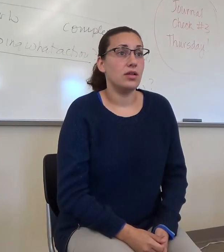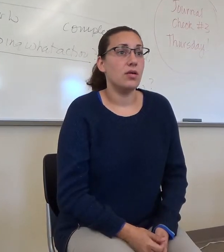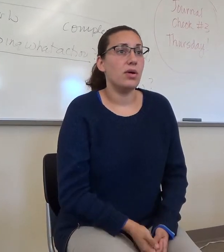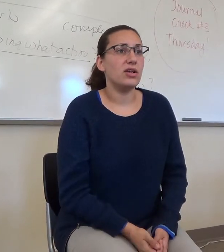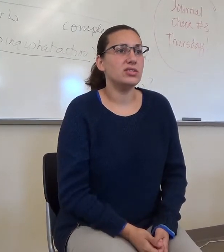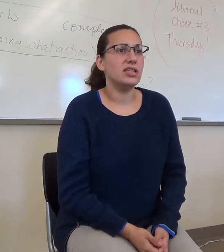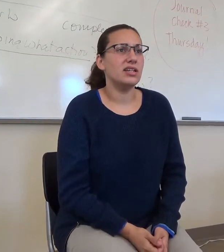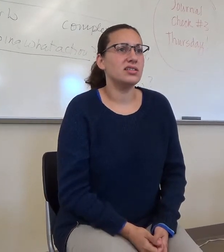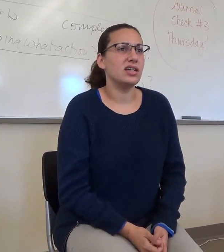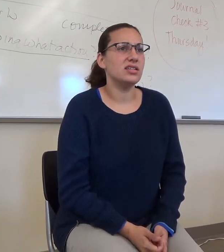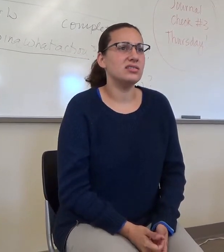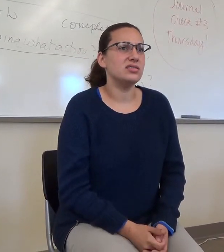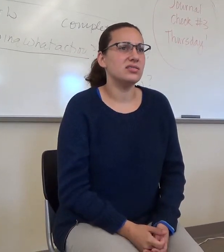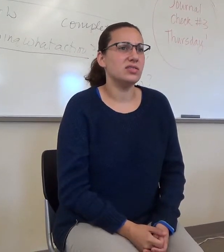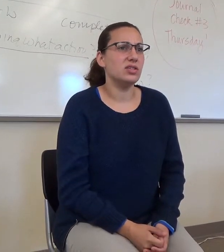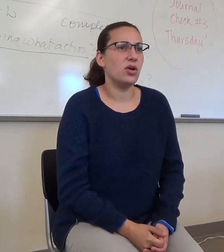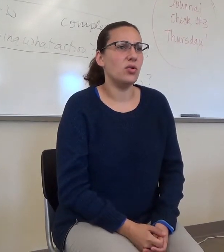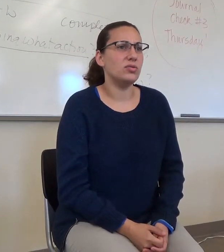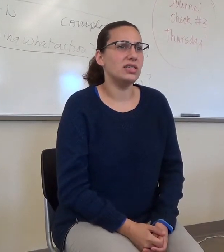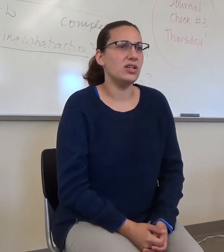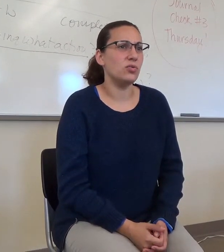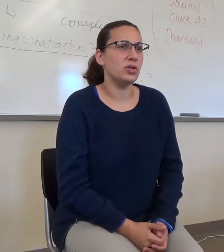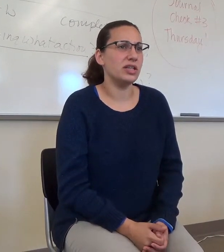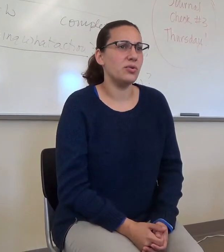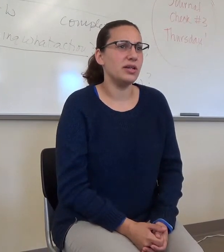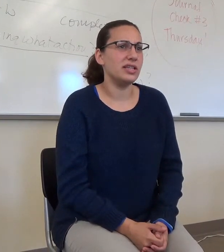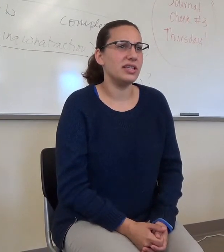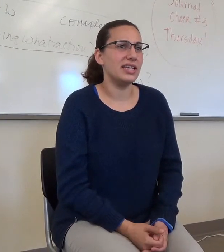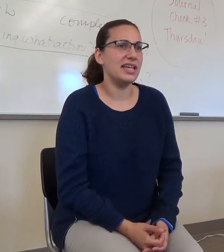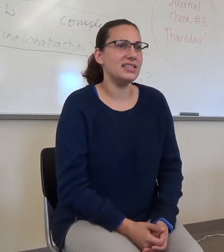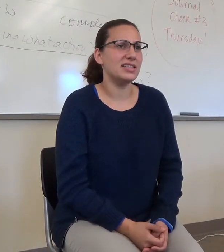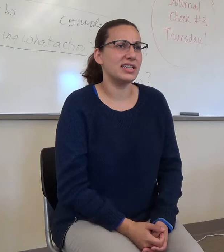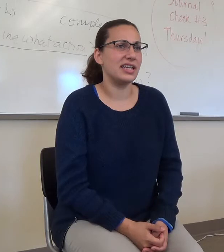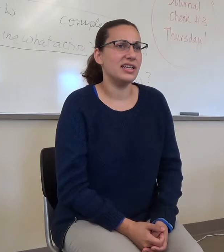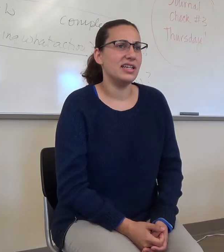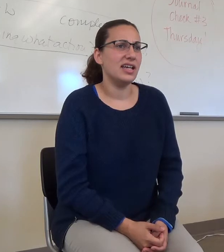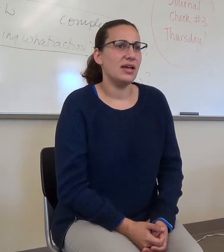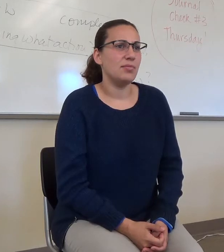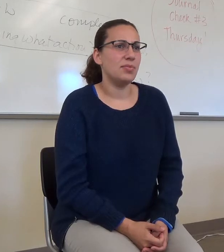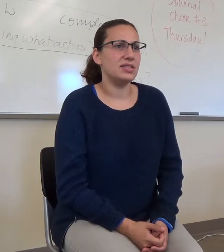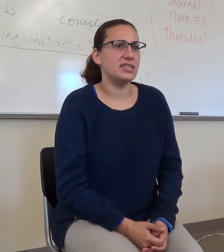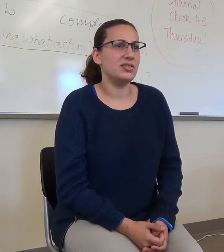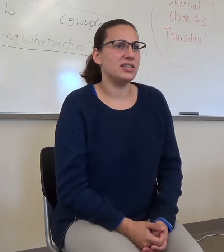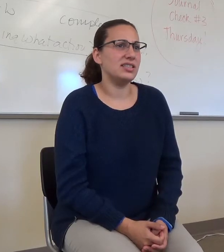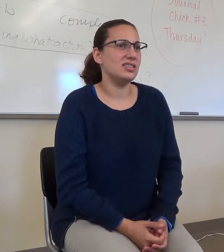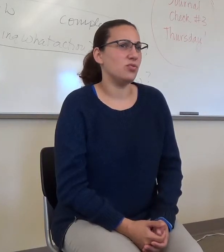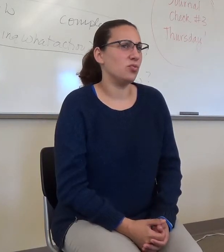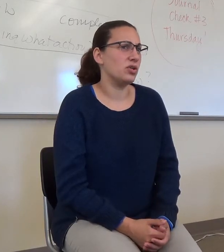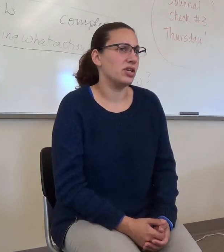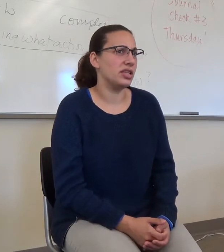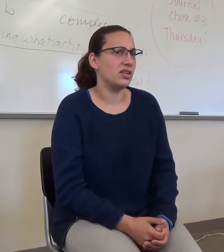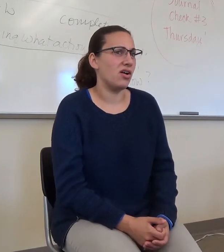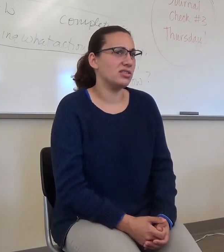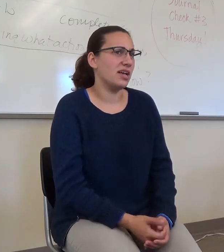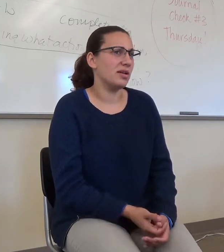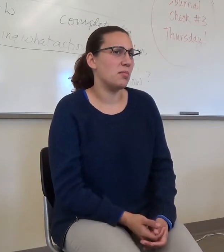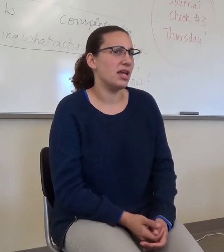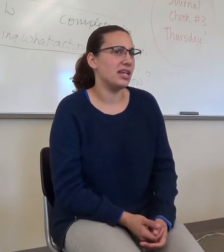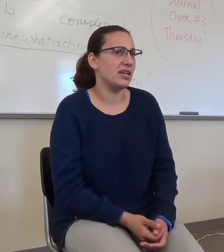But I don't understand, guns, you know, kill really quickly, like instantly, but cigarettes takes a really long time, like many Okay, years to